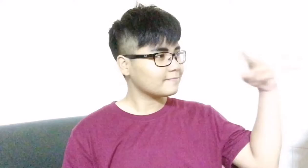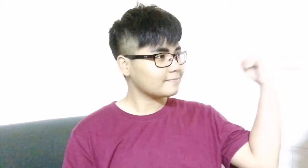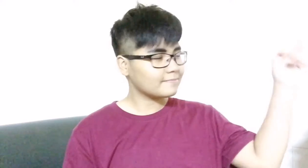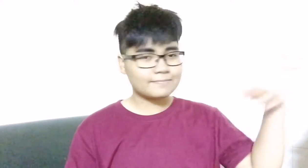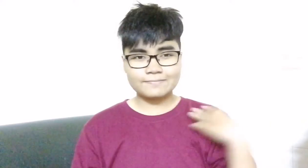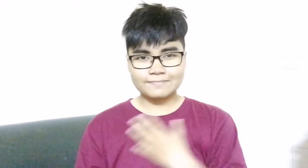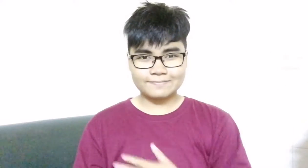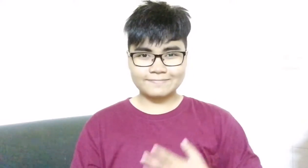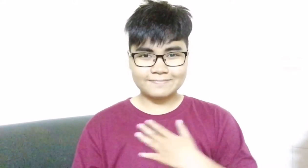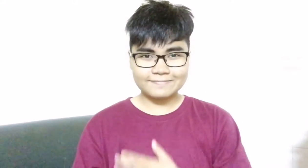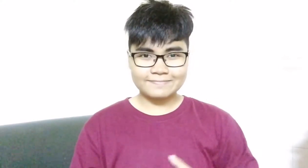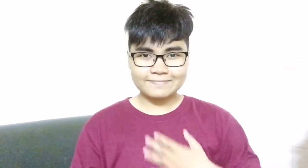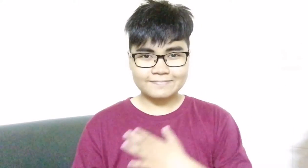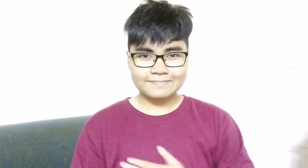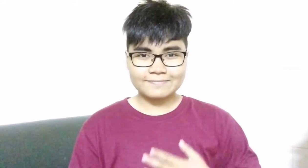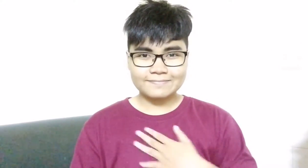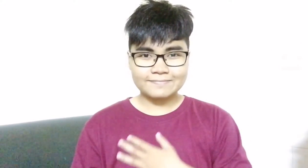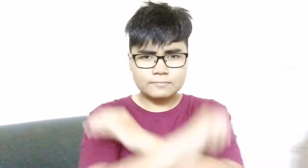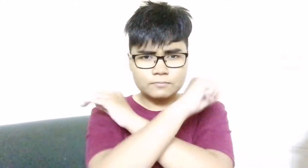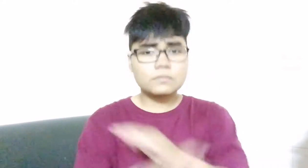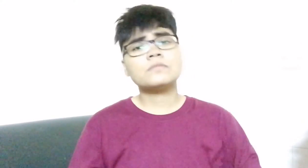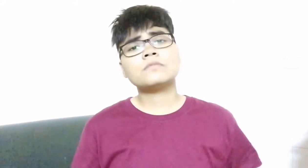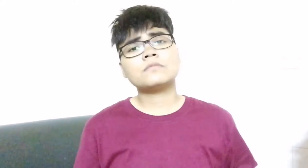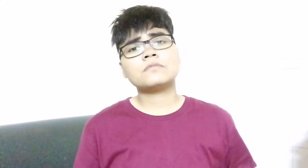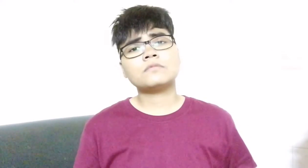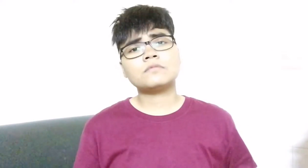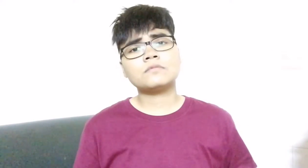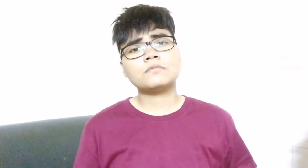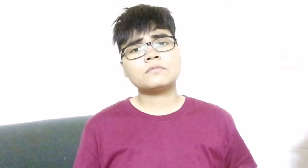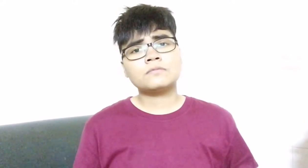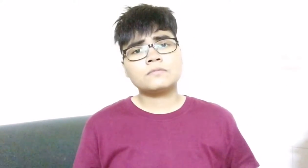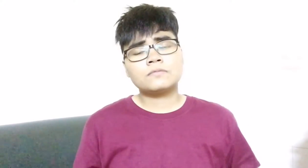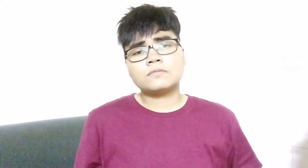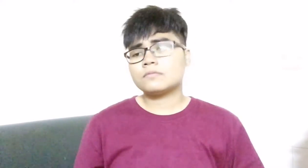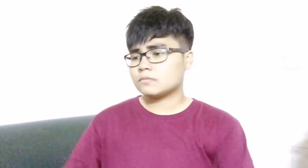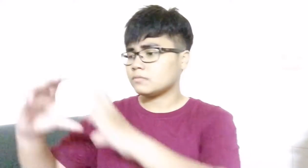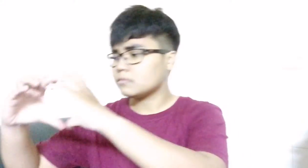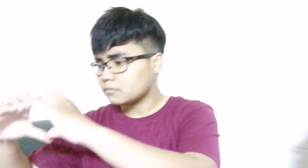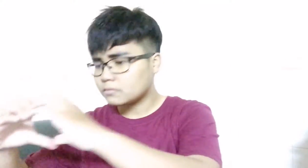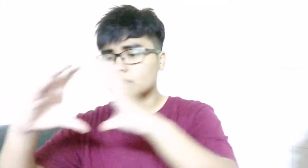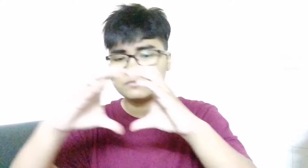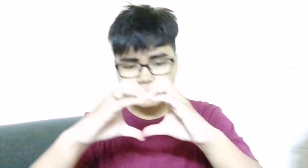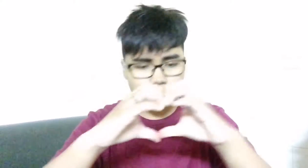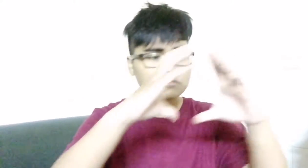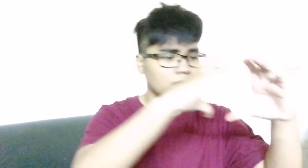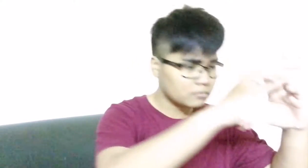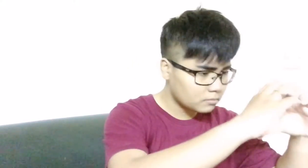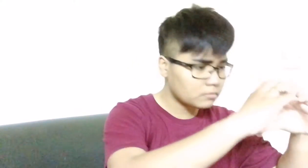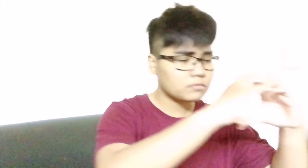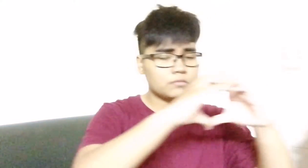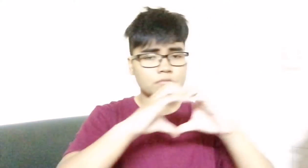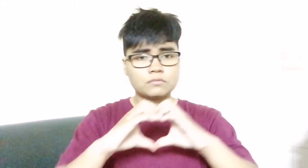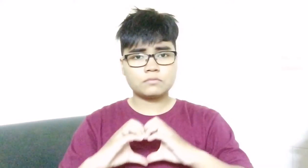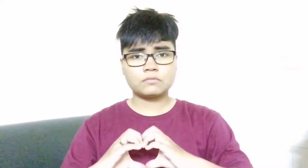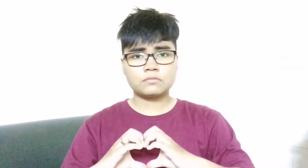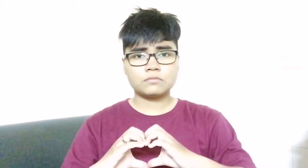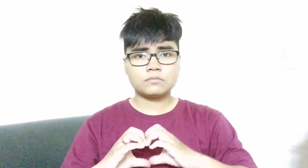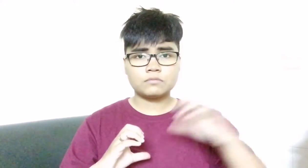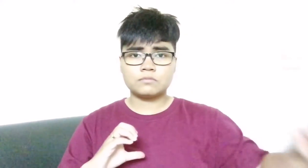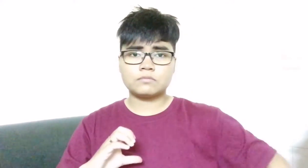like But not every heart belongs to